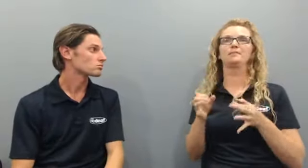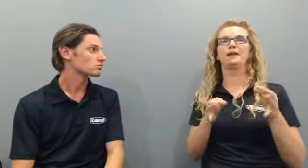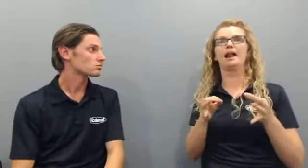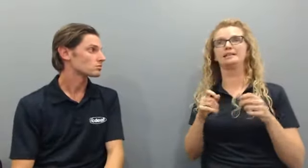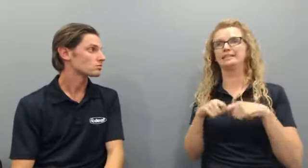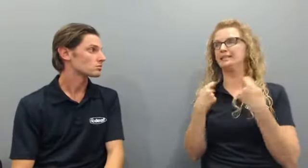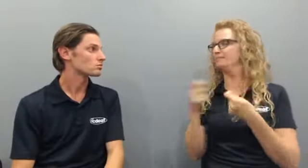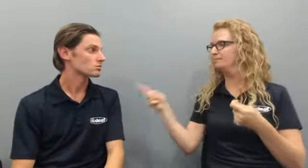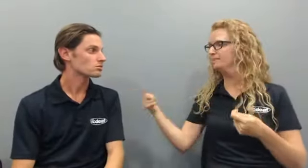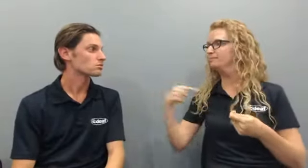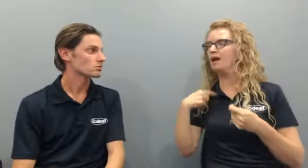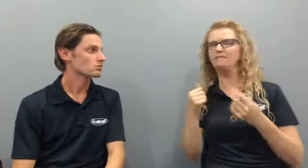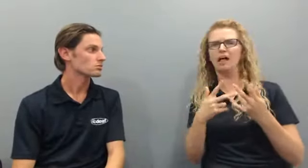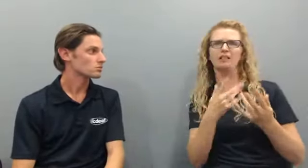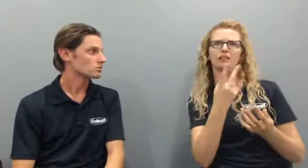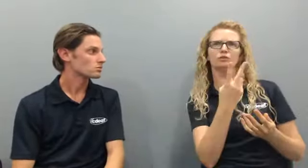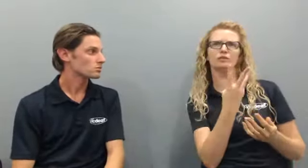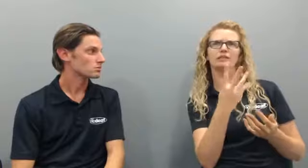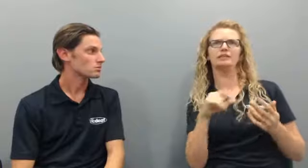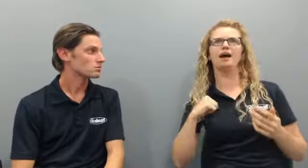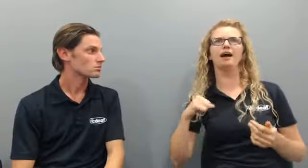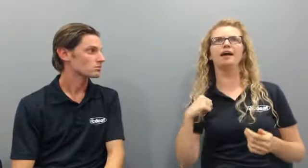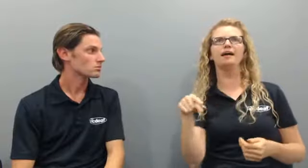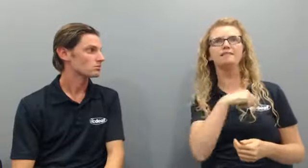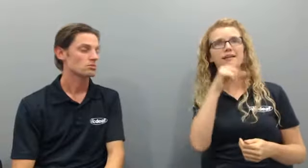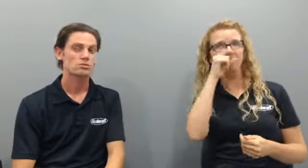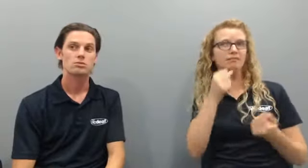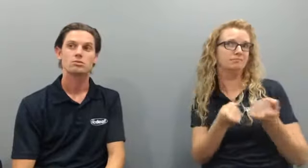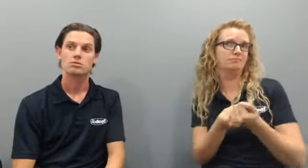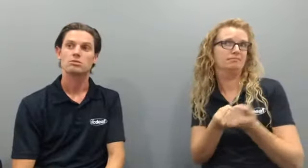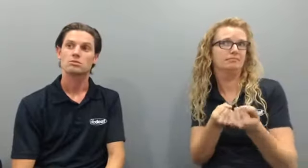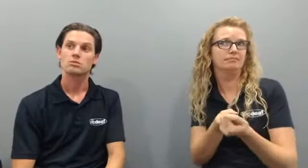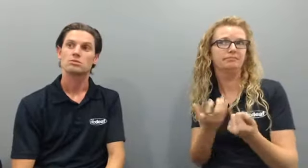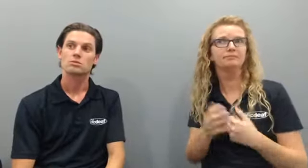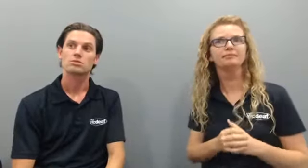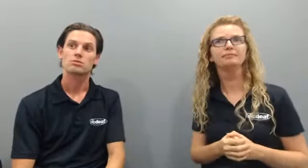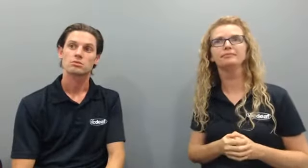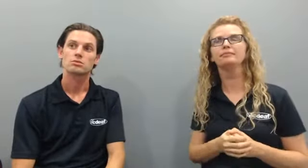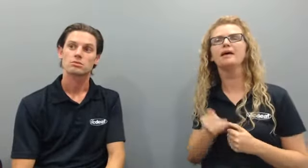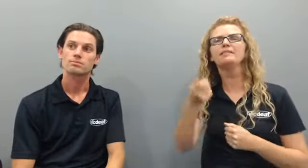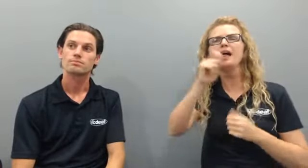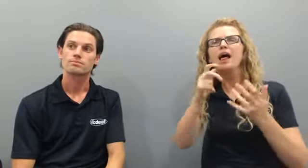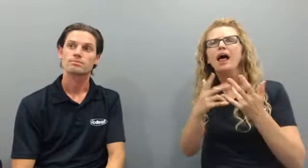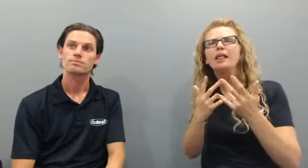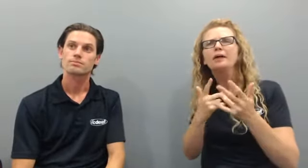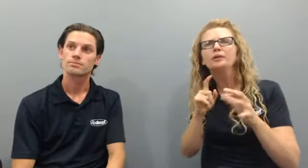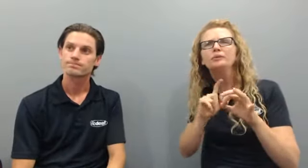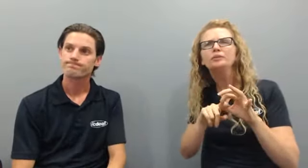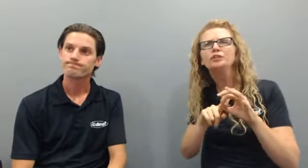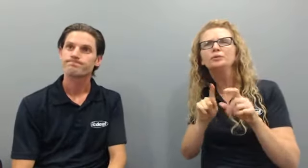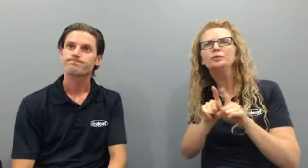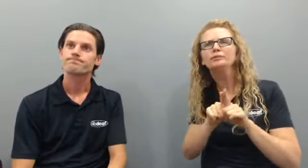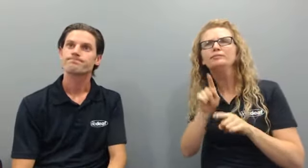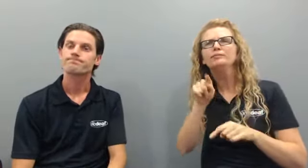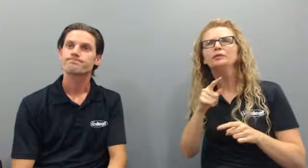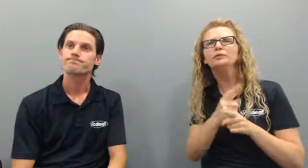with us. And we have a pre-planning team. There's Daniel, myself, and a few other staff members who are more than happy to assist you. There's another